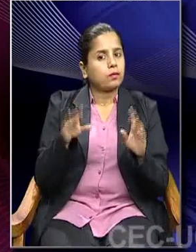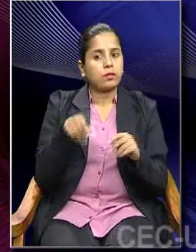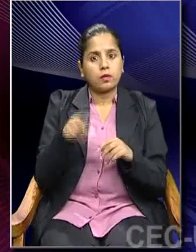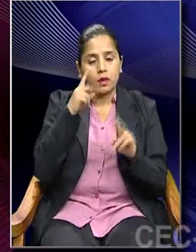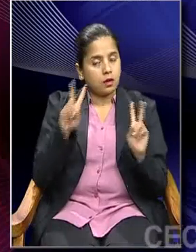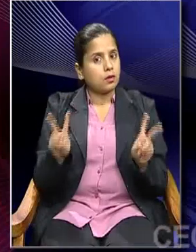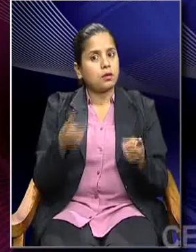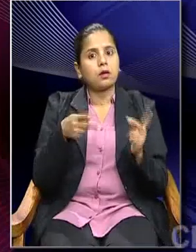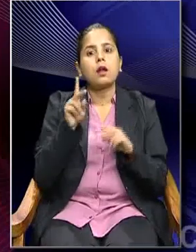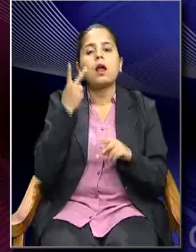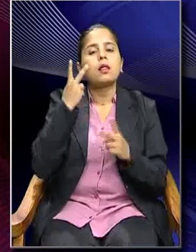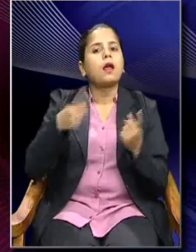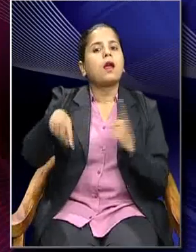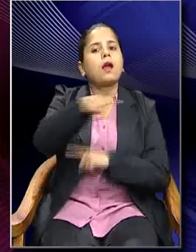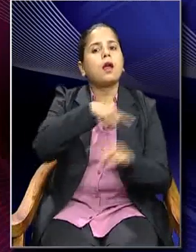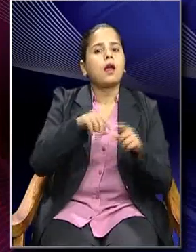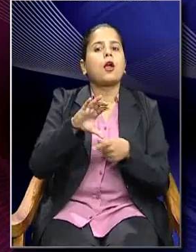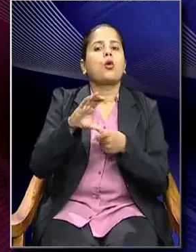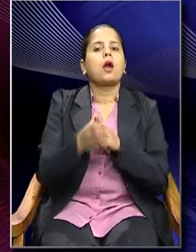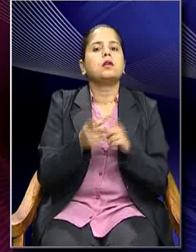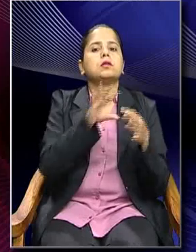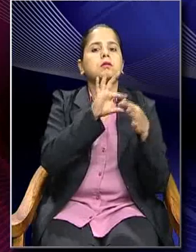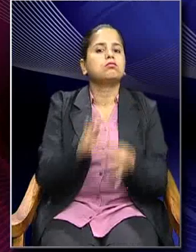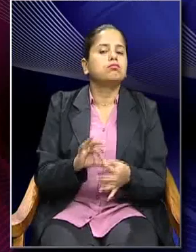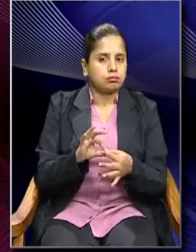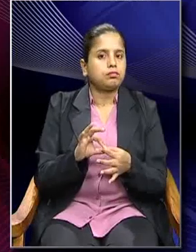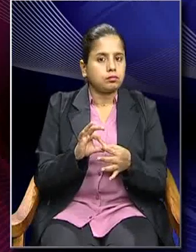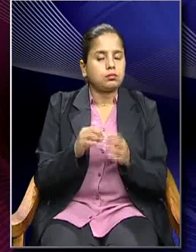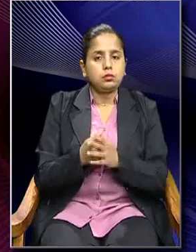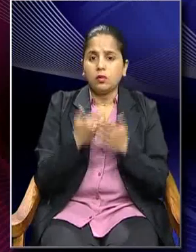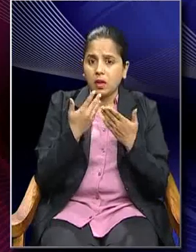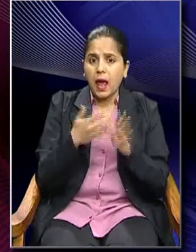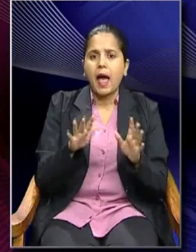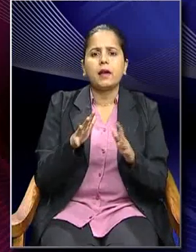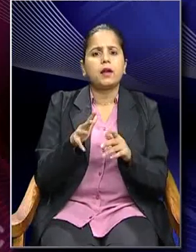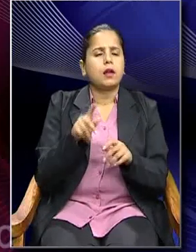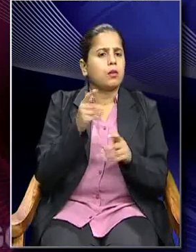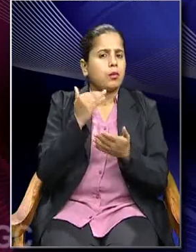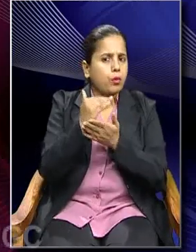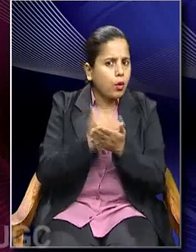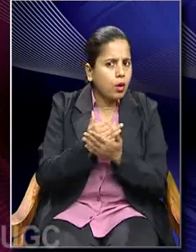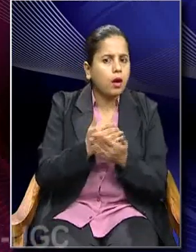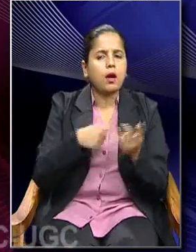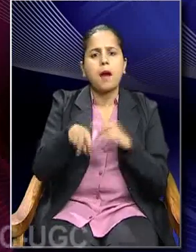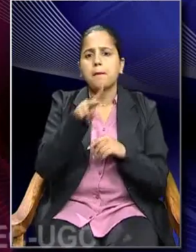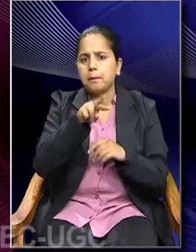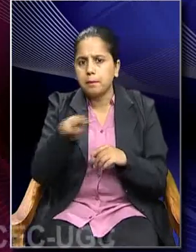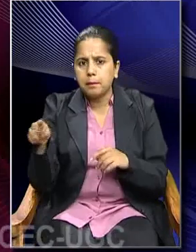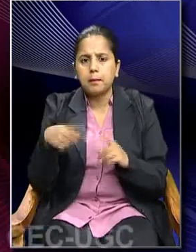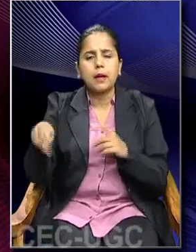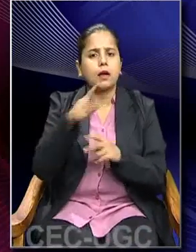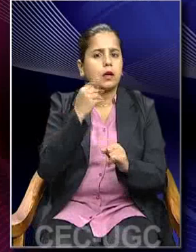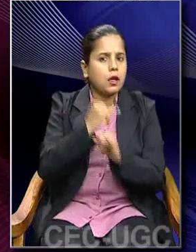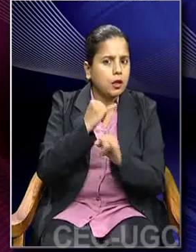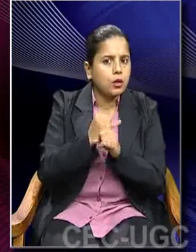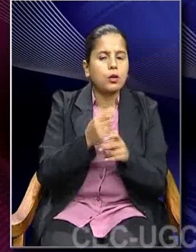is captured through cultural relativism. So, every function and meaning of institutions,